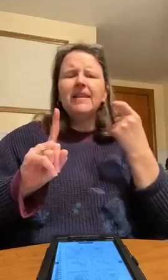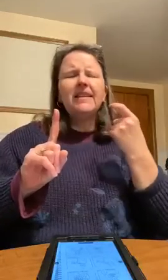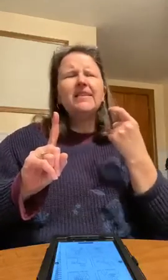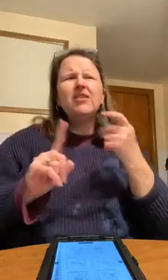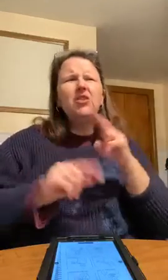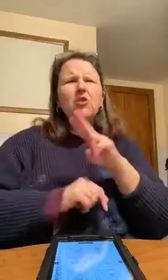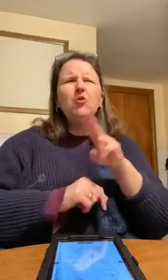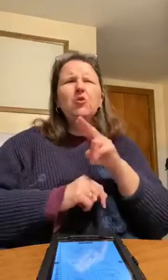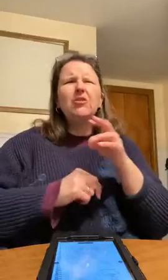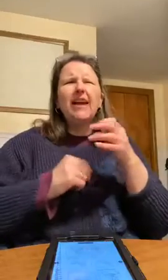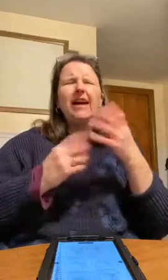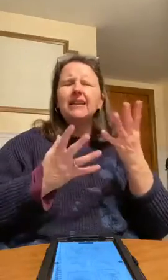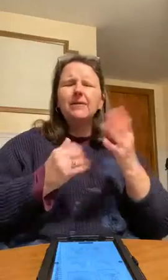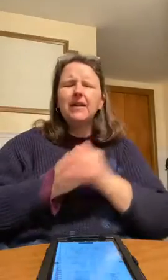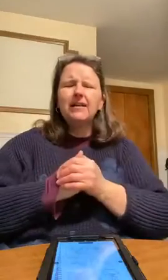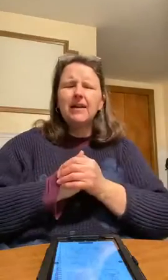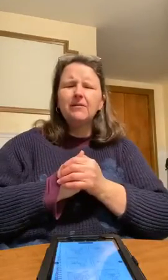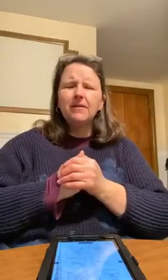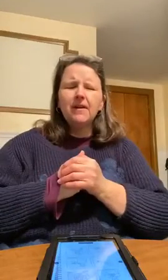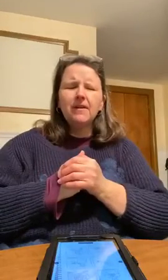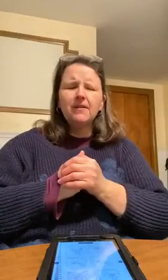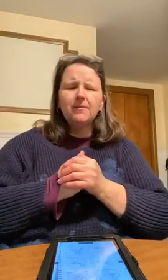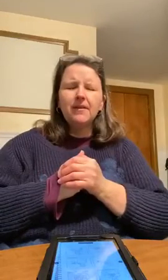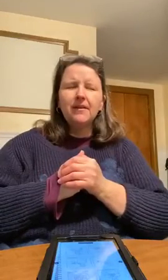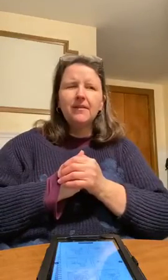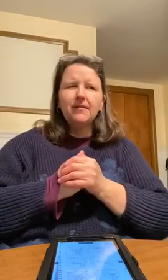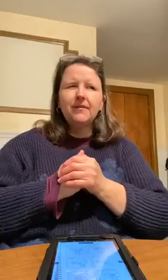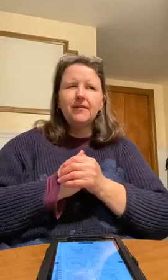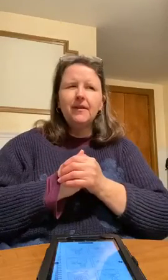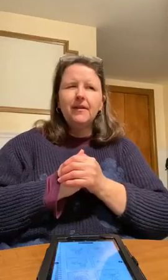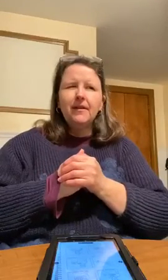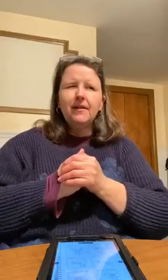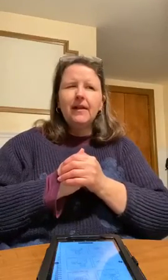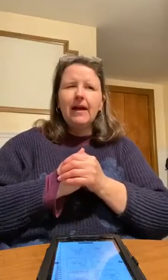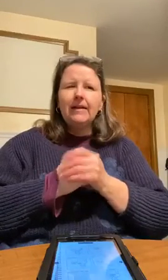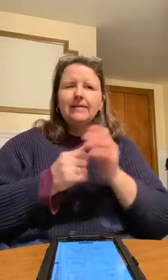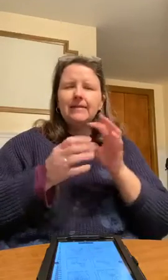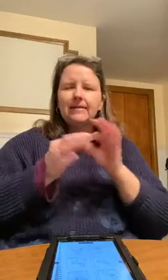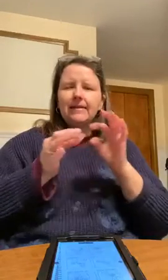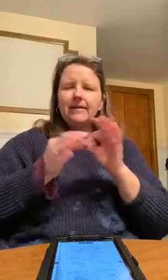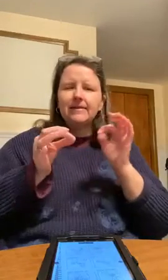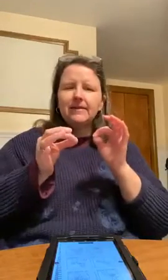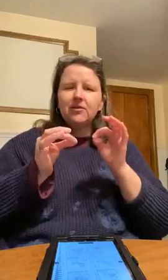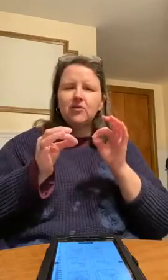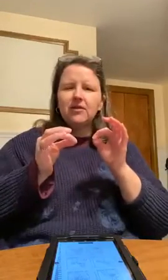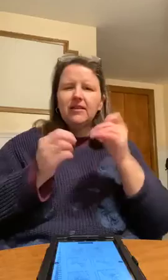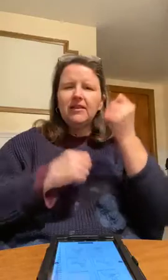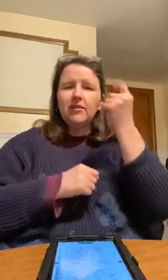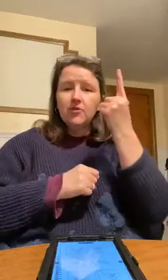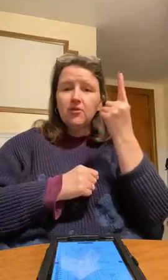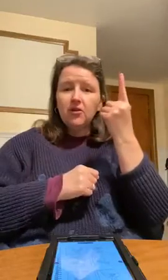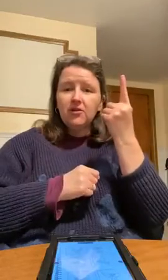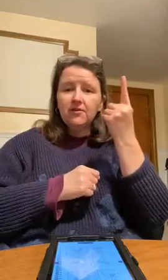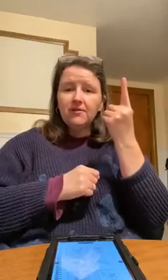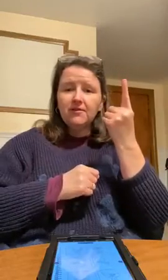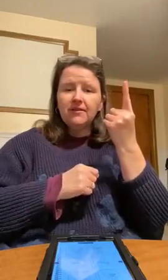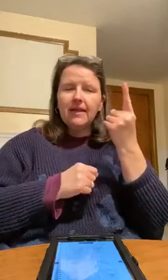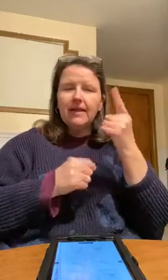isn't used a heck of a lot, I don't think, because I guess the sentence is usually understood,